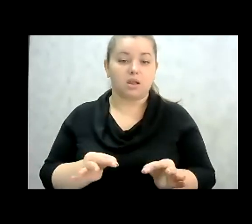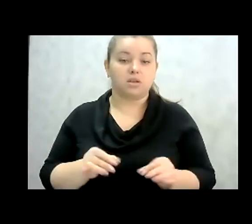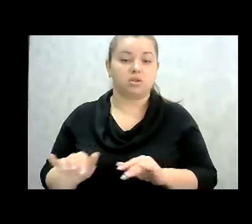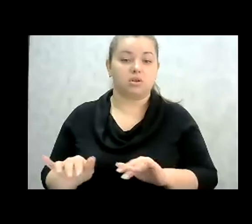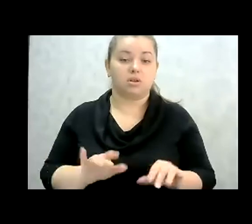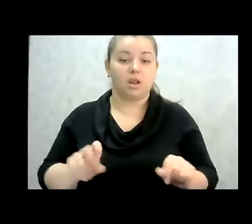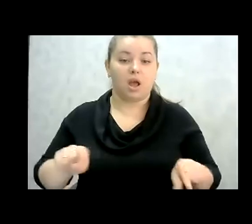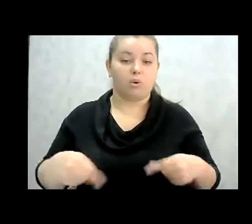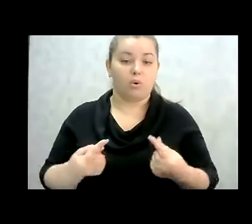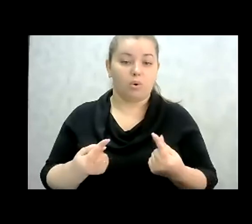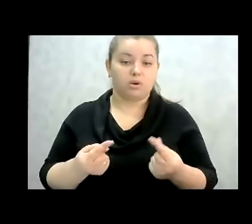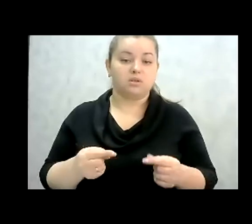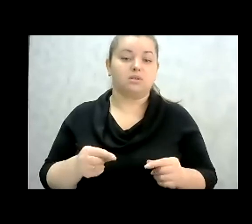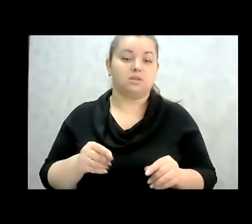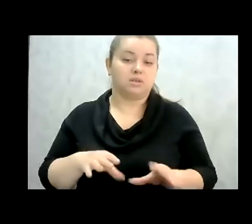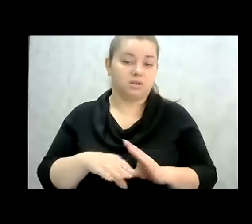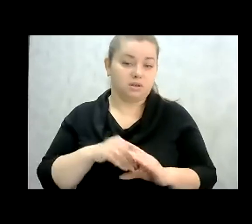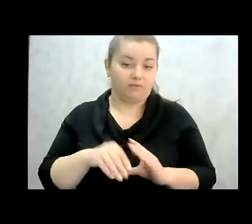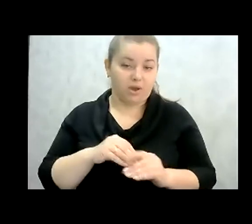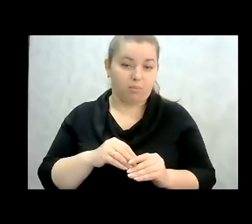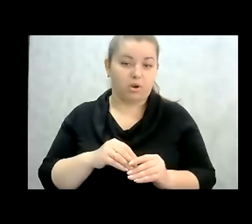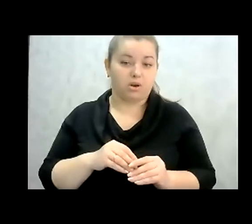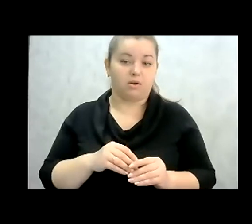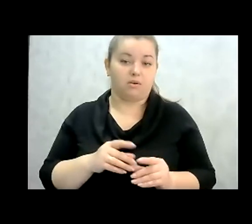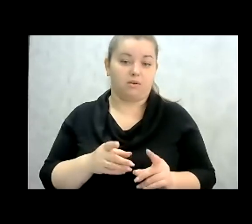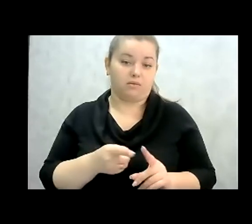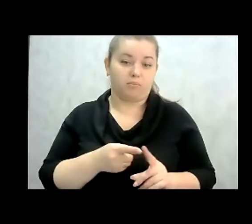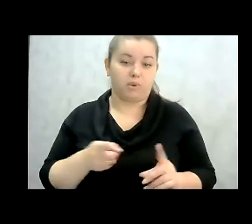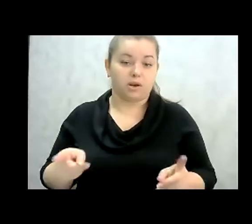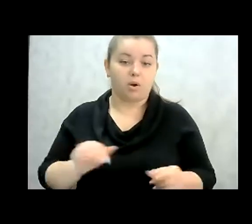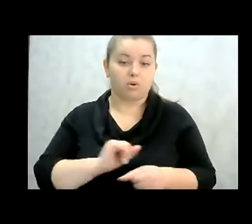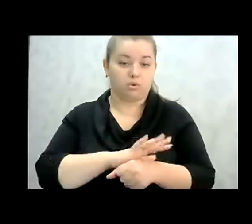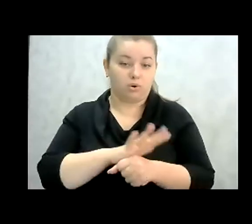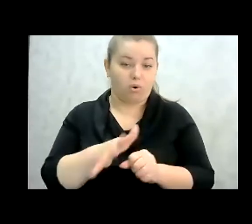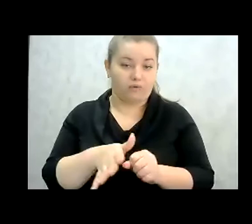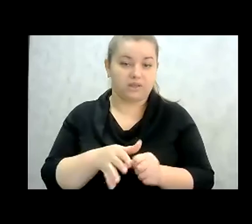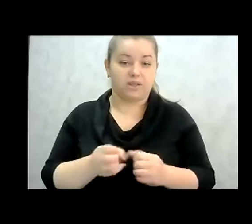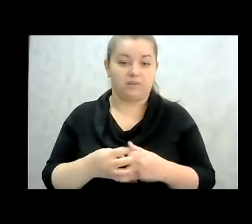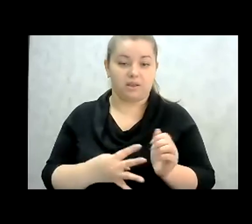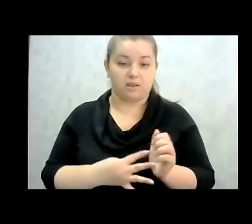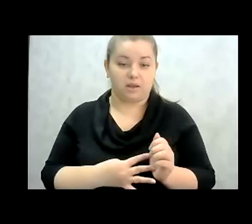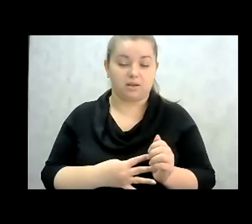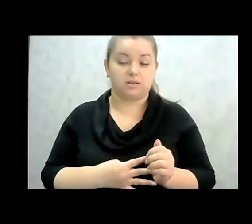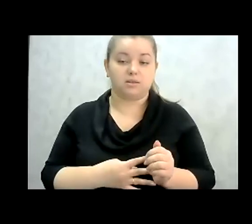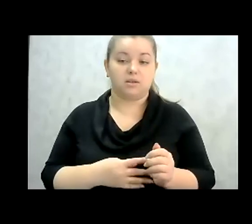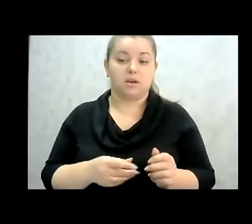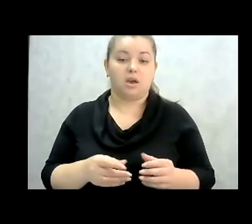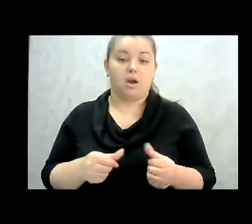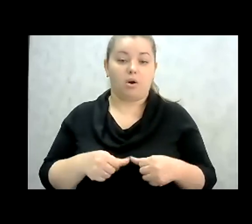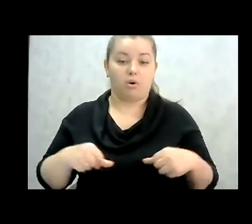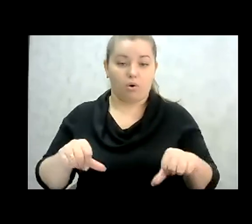recommendations, no specific efforts were taken in order to properly organize the election in